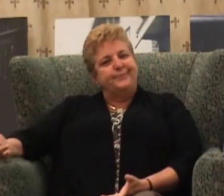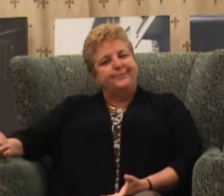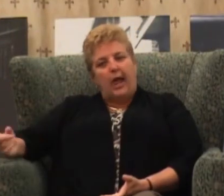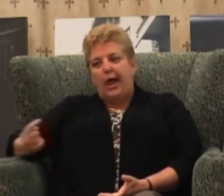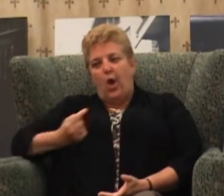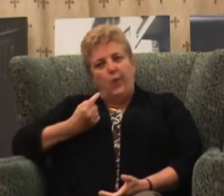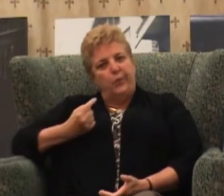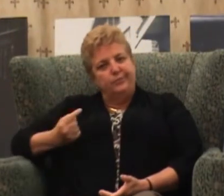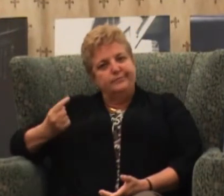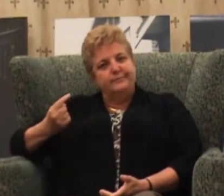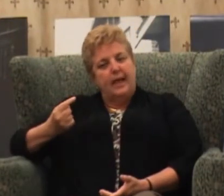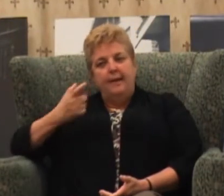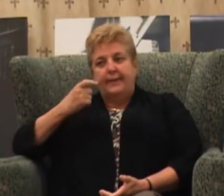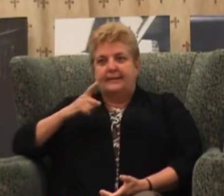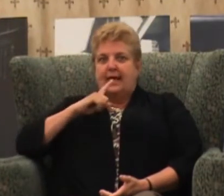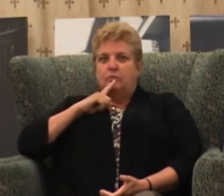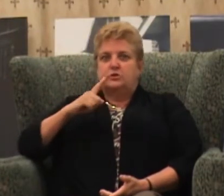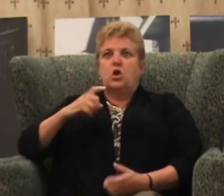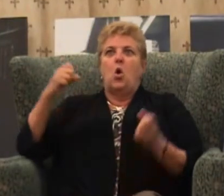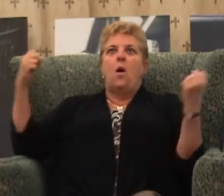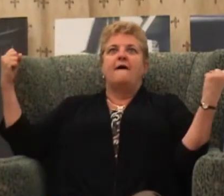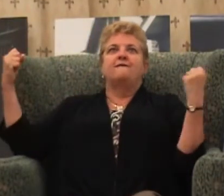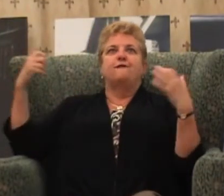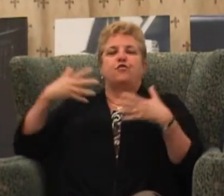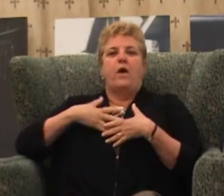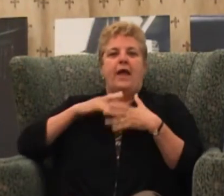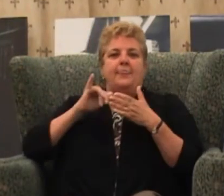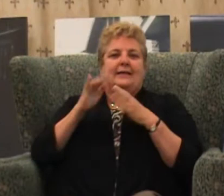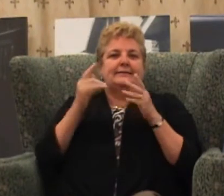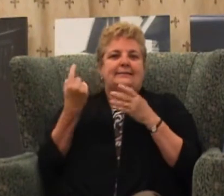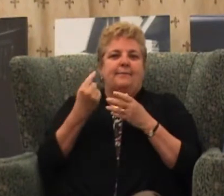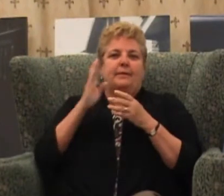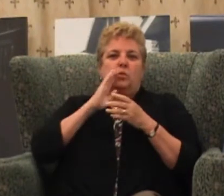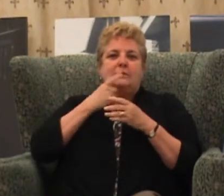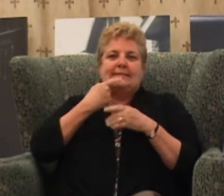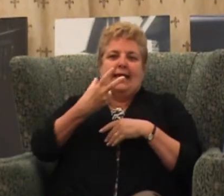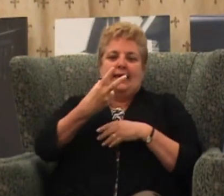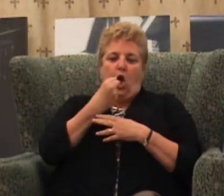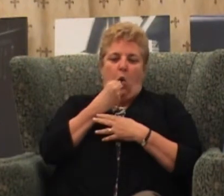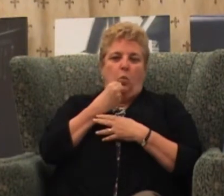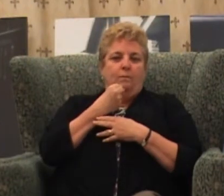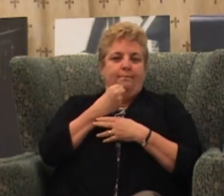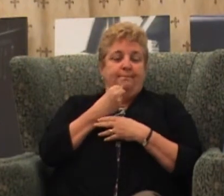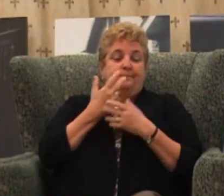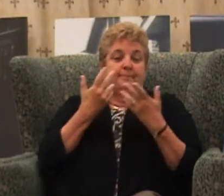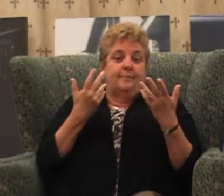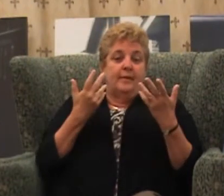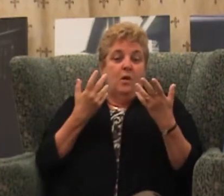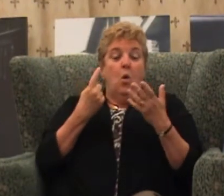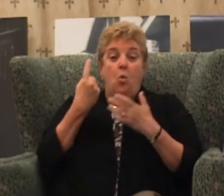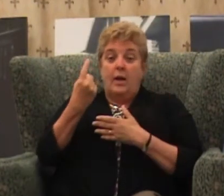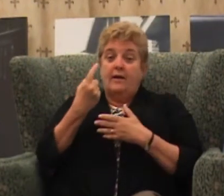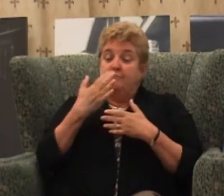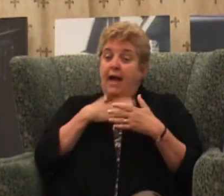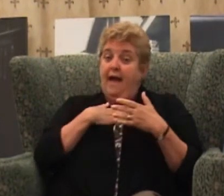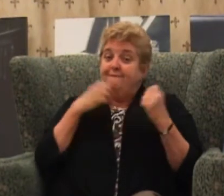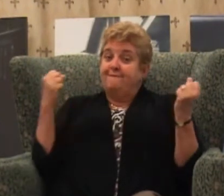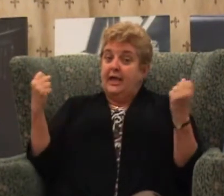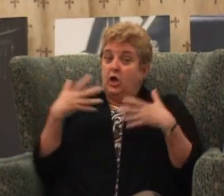Because I am so afraid of rejection. One of my primary fears. Because I